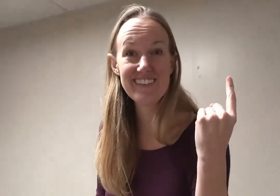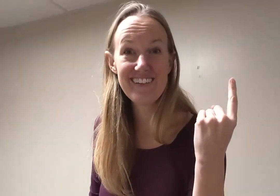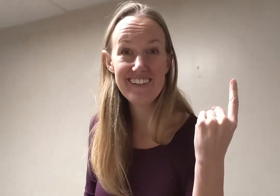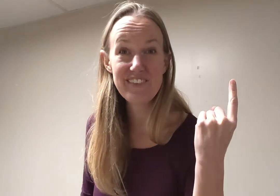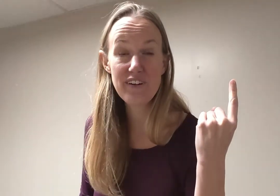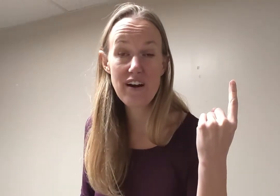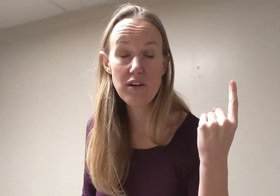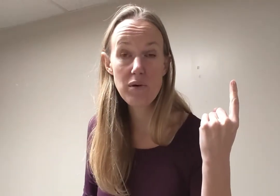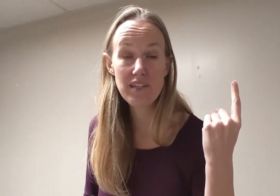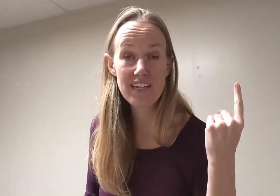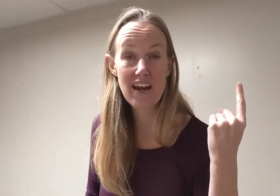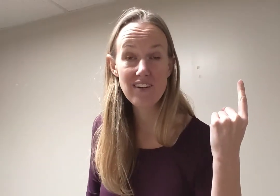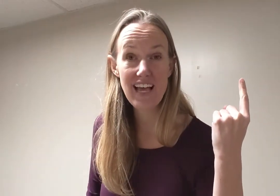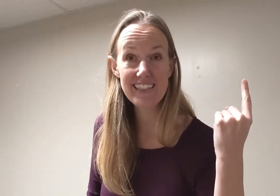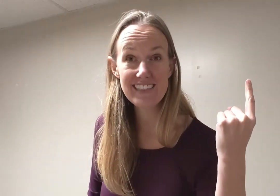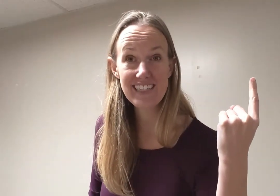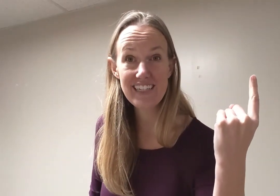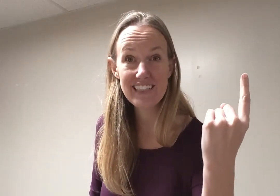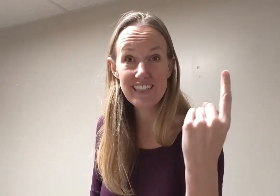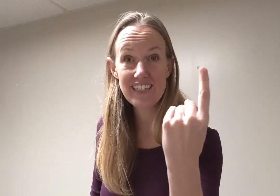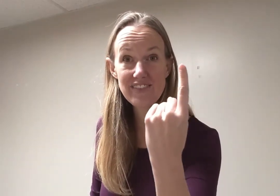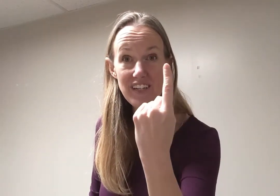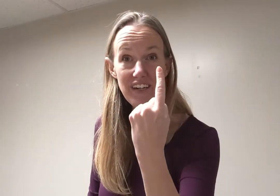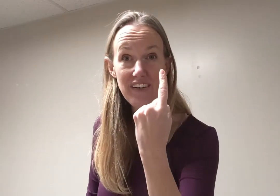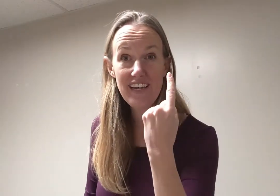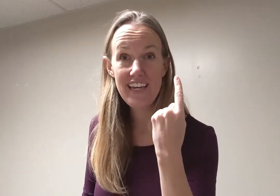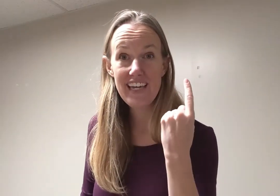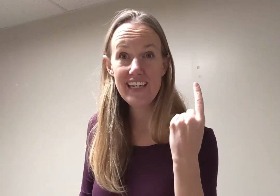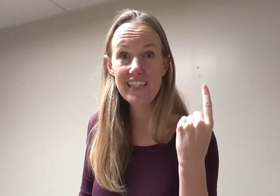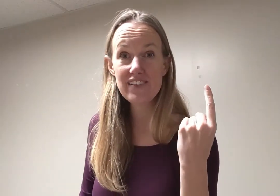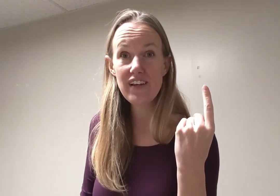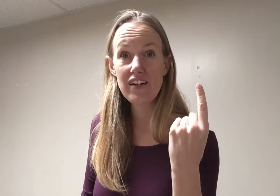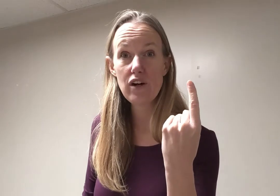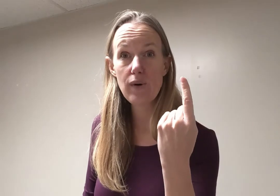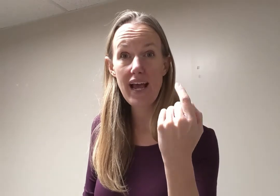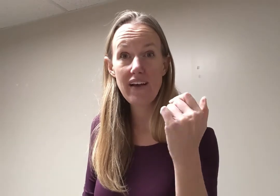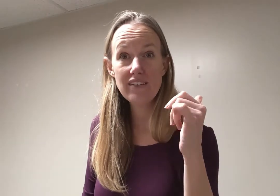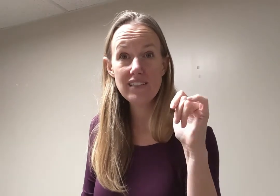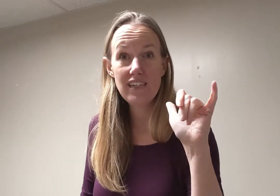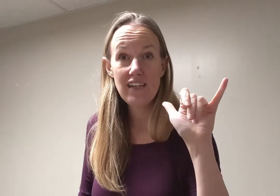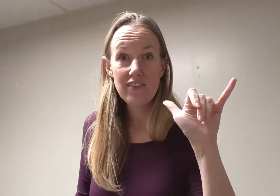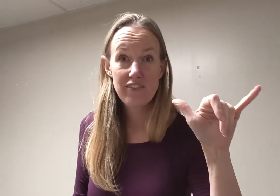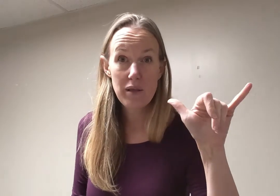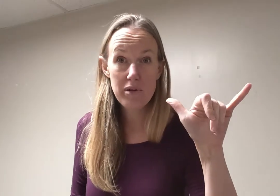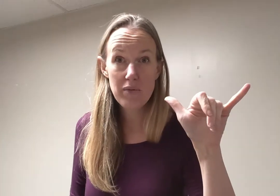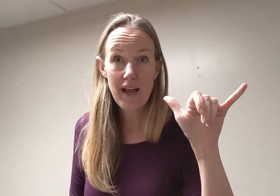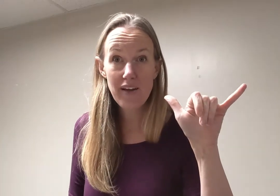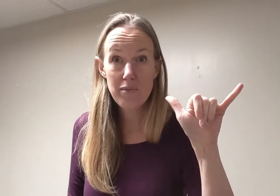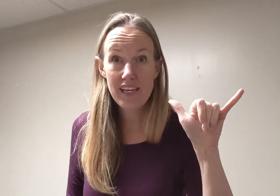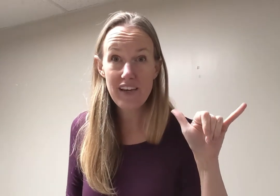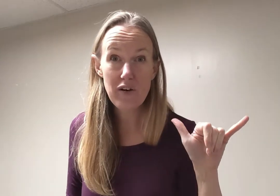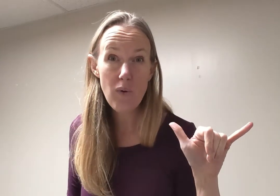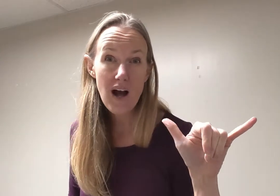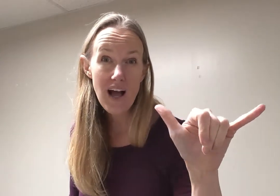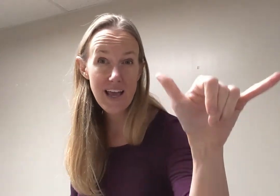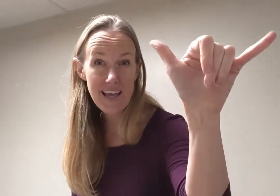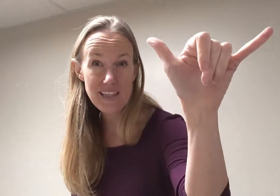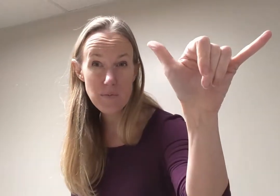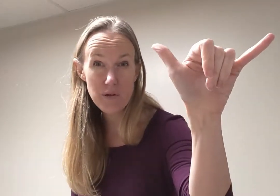we learned forever when we did everlasting in yesterday's video. Index finger around, flip it around, making it a Y, and then push